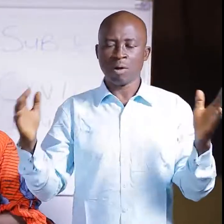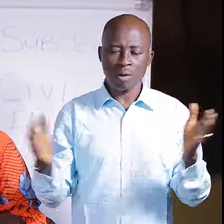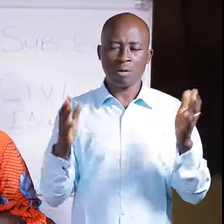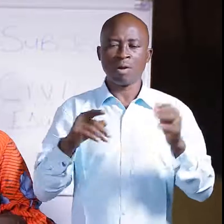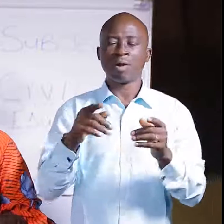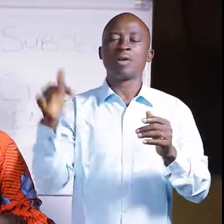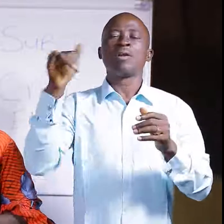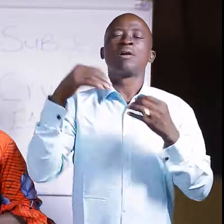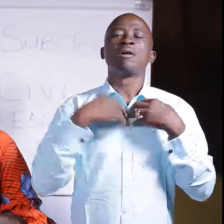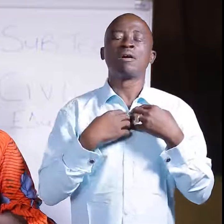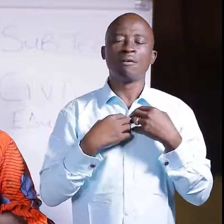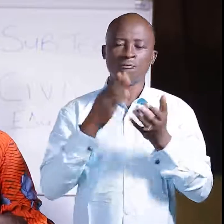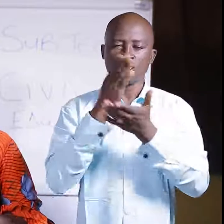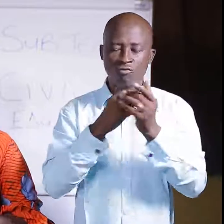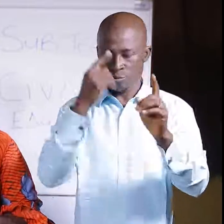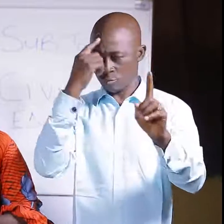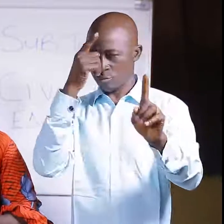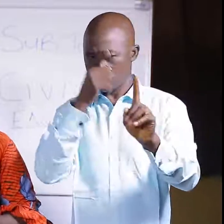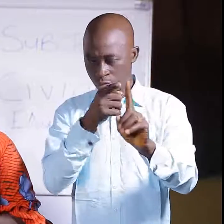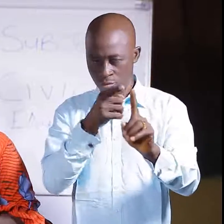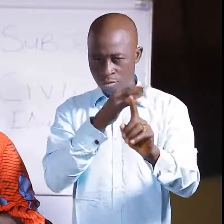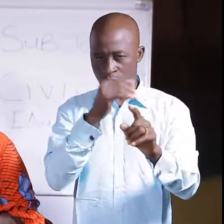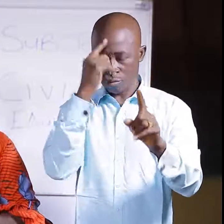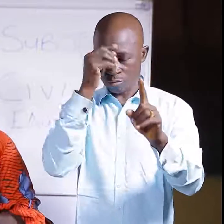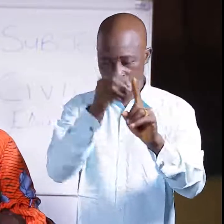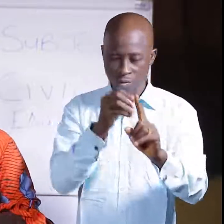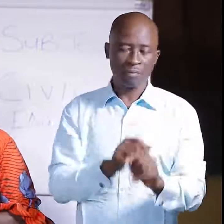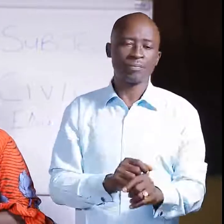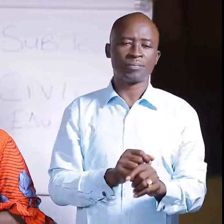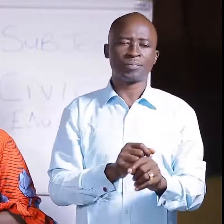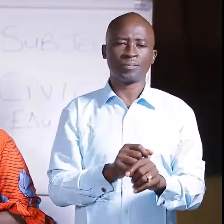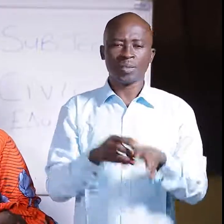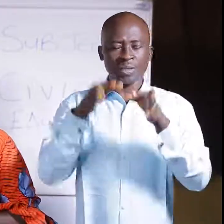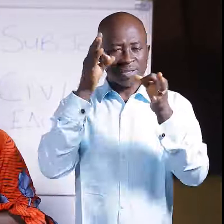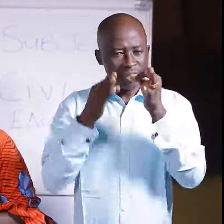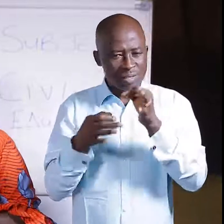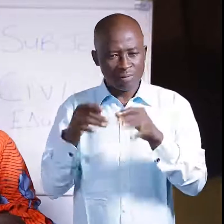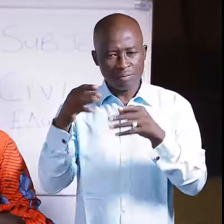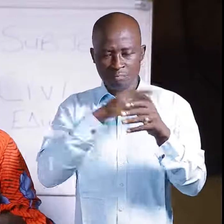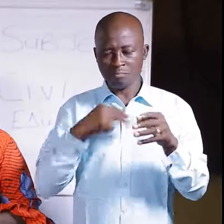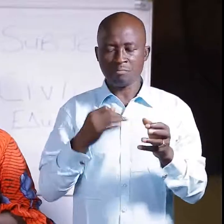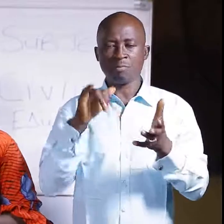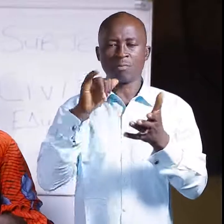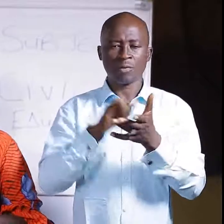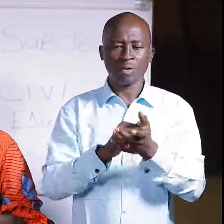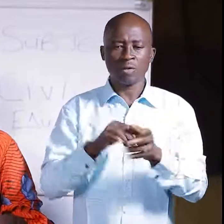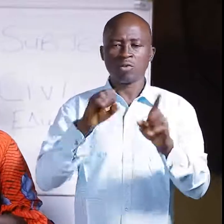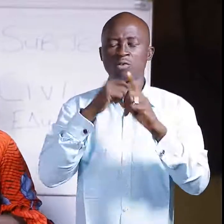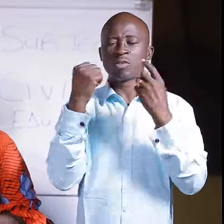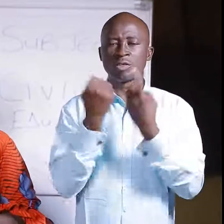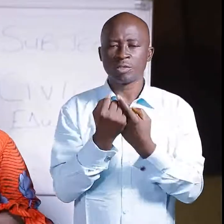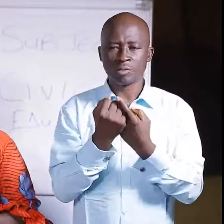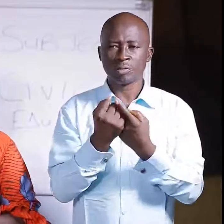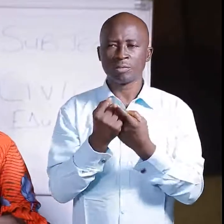a certain set goals and objectives. And if the members of that